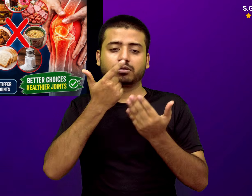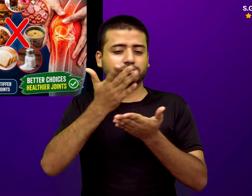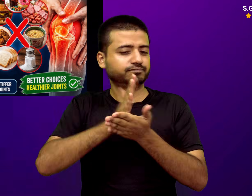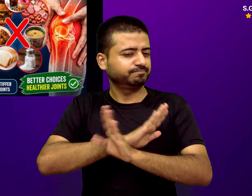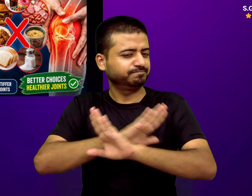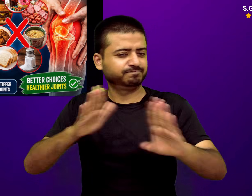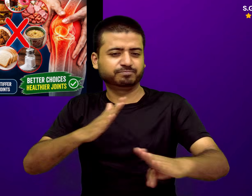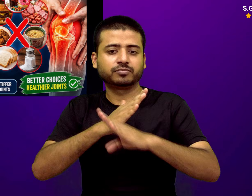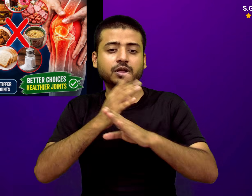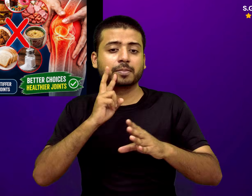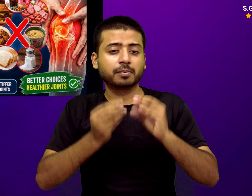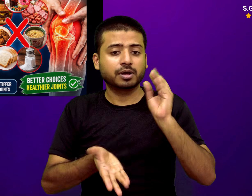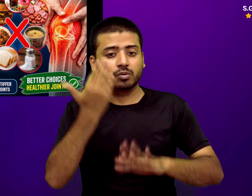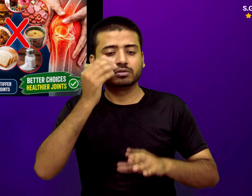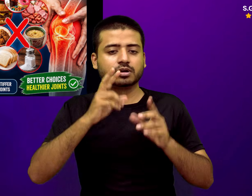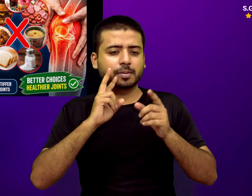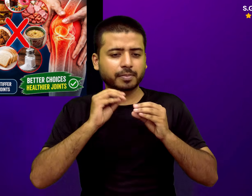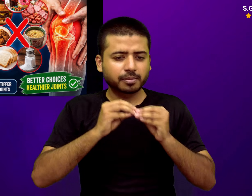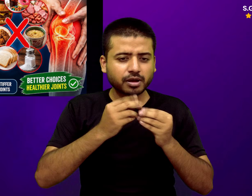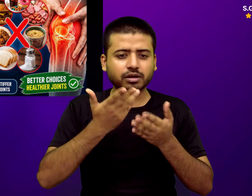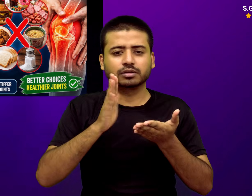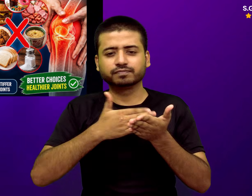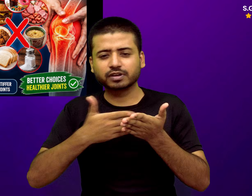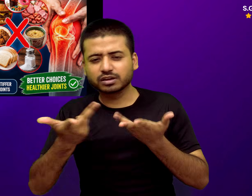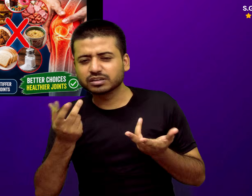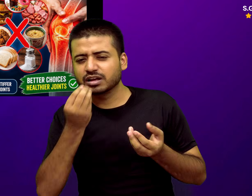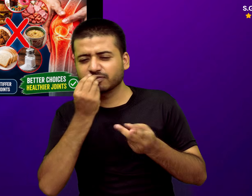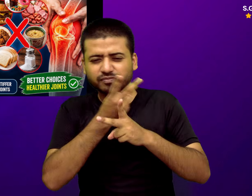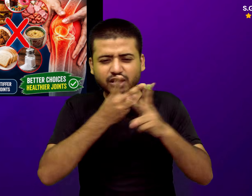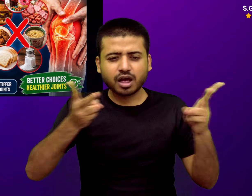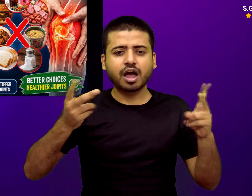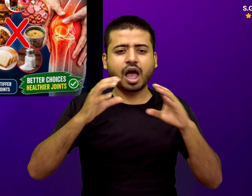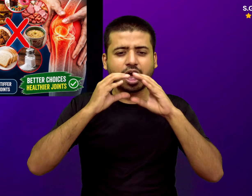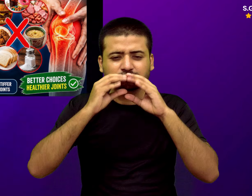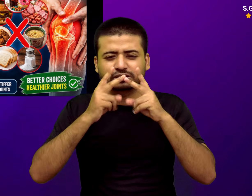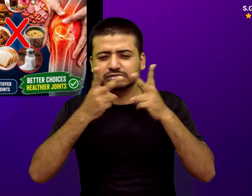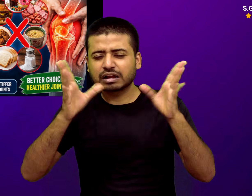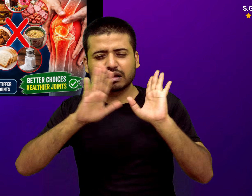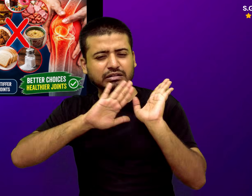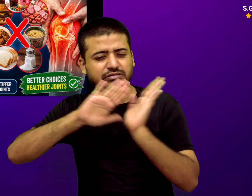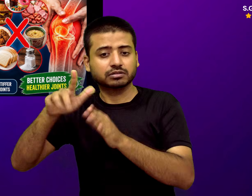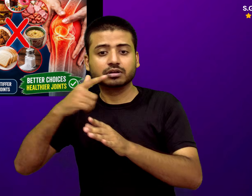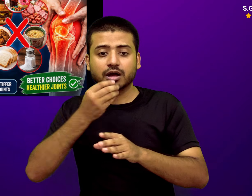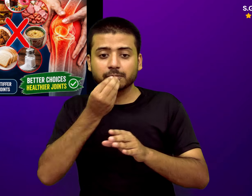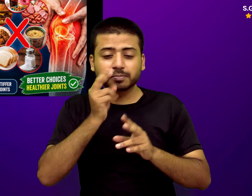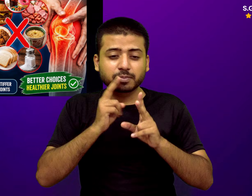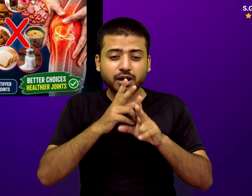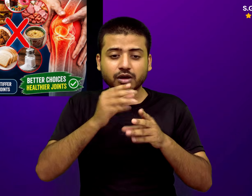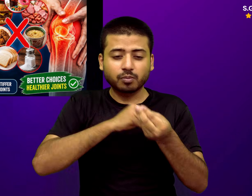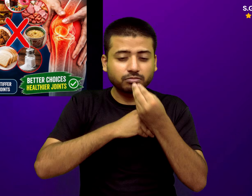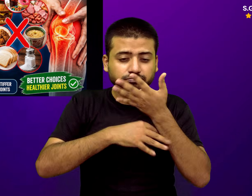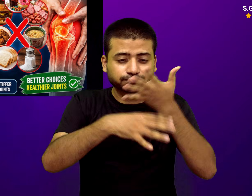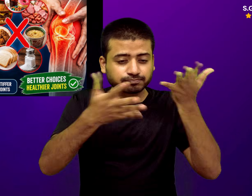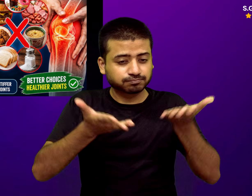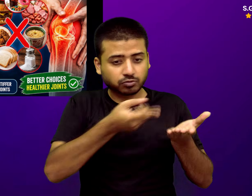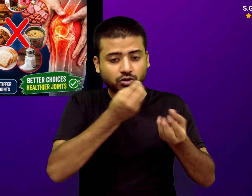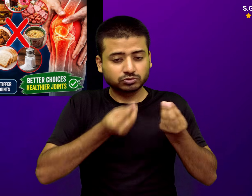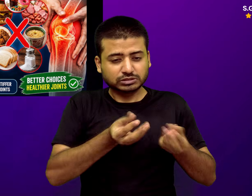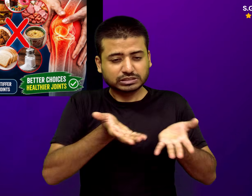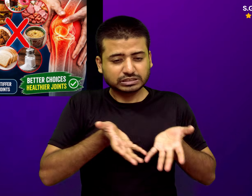like corn, soybean, and sunflower oil, are essential for health. However, the modern Western diet contains a